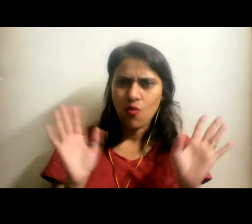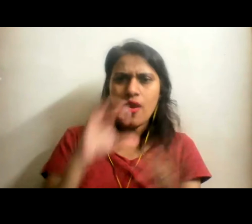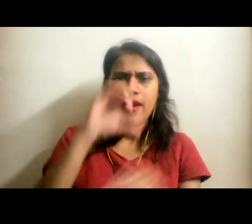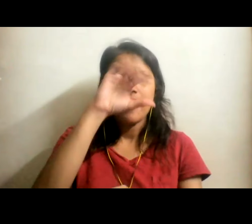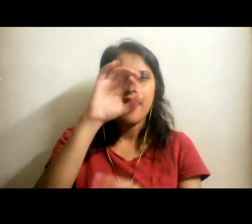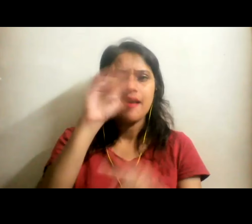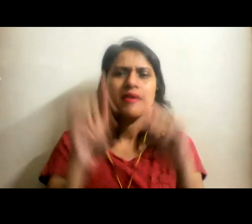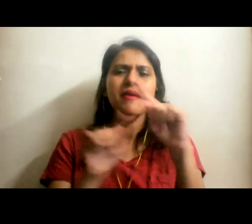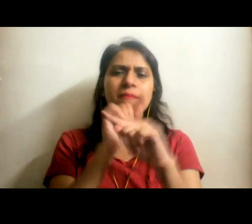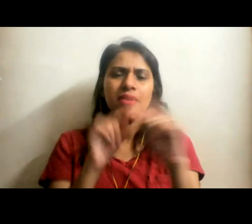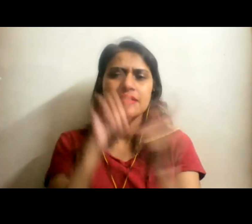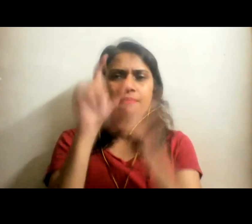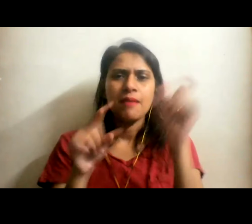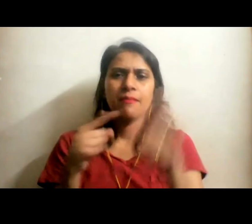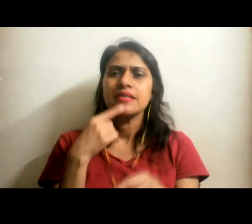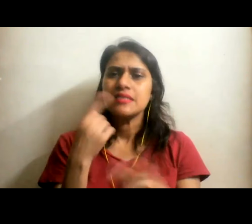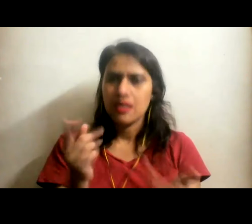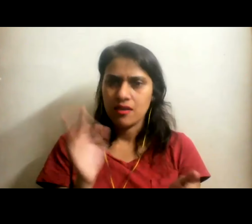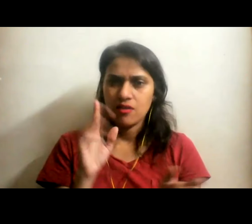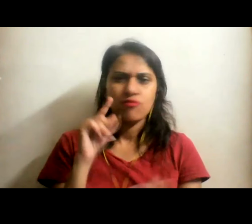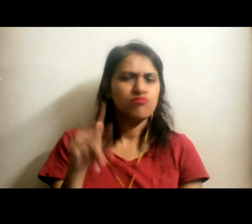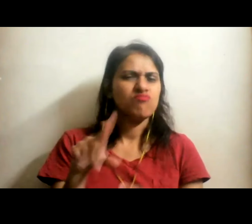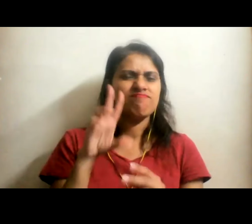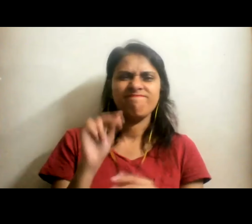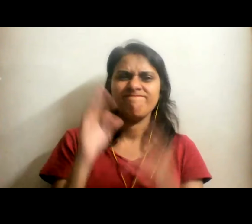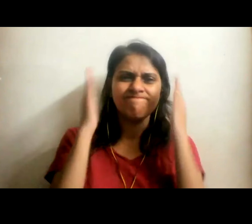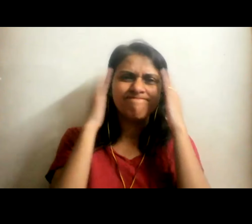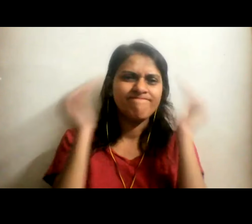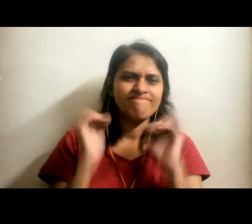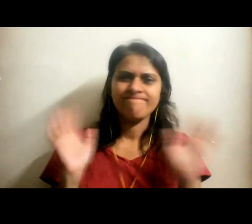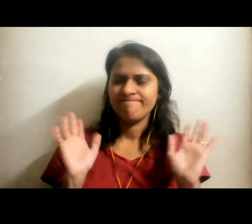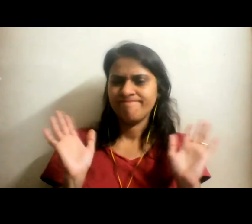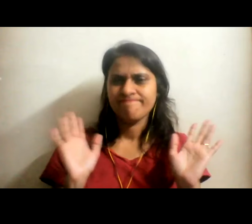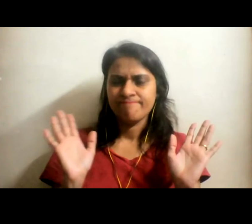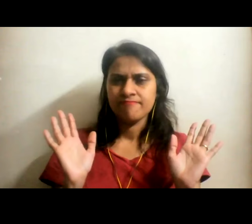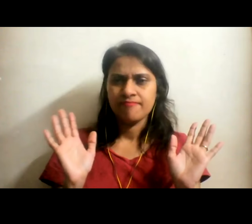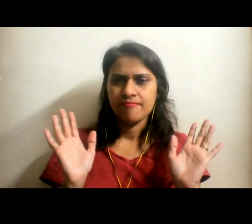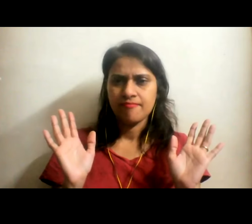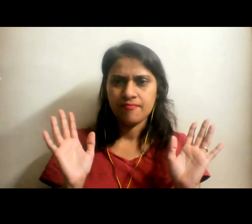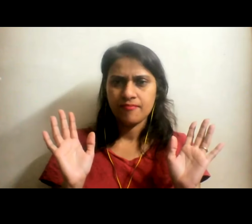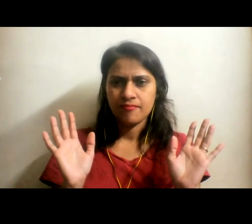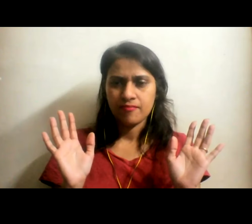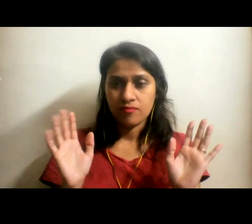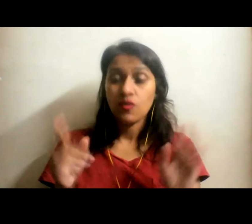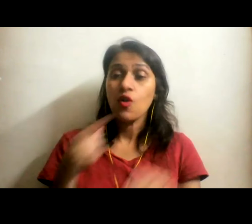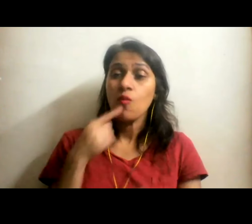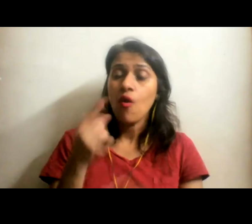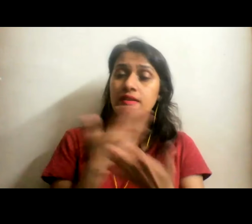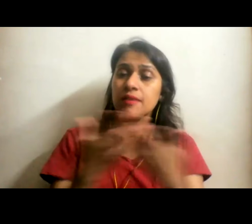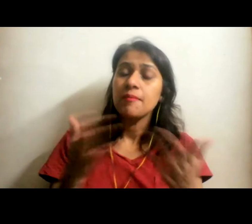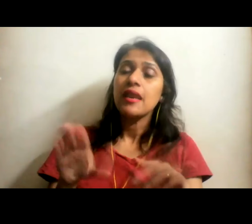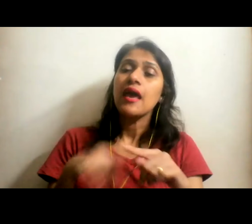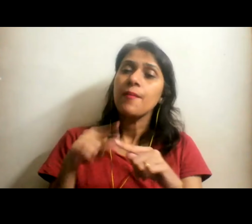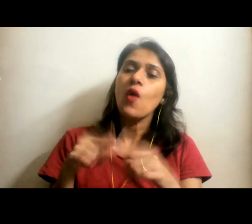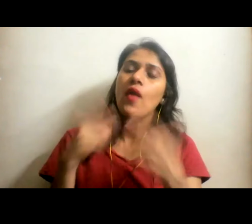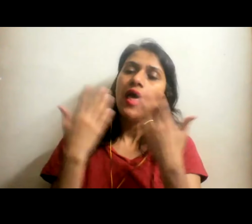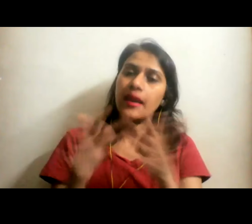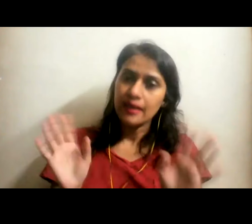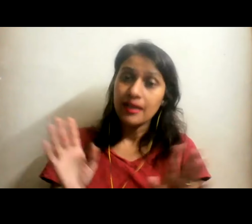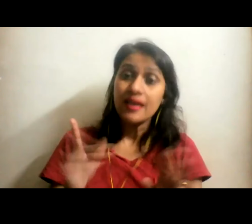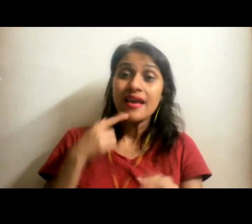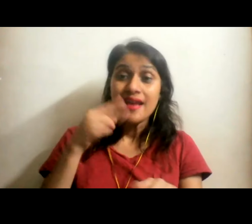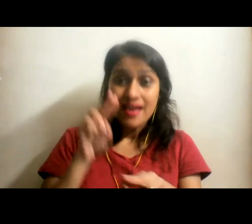users felt that it was not compatible. Okay, that is a earlier study that you came across about that product. Now, if you want to go into an